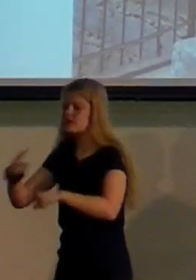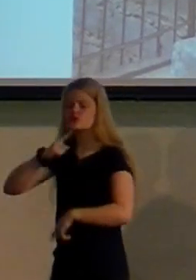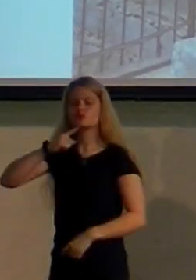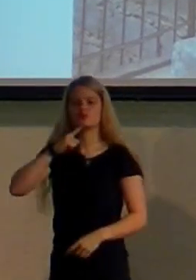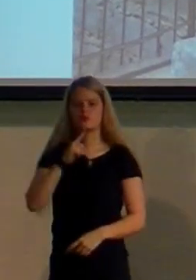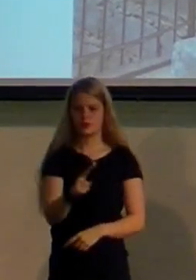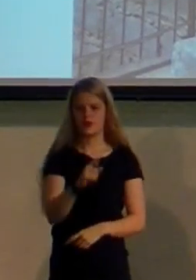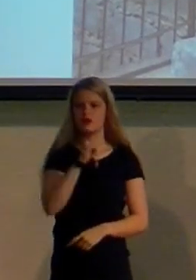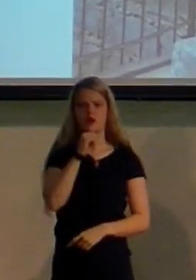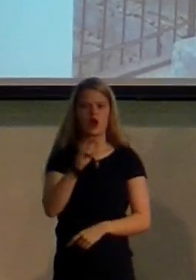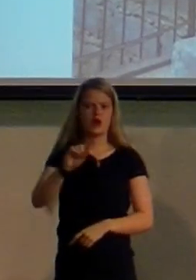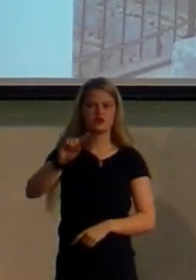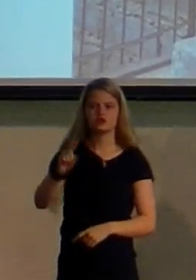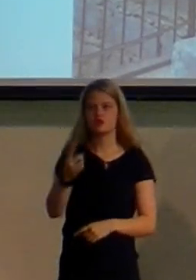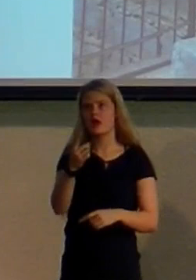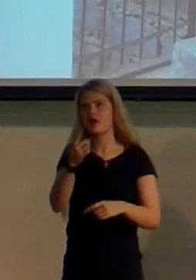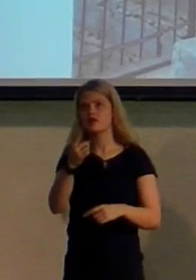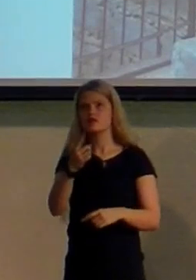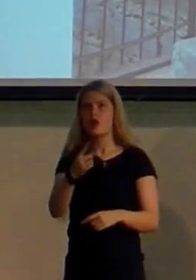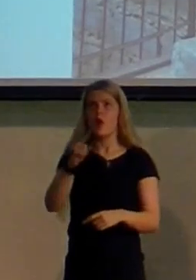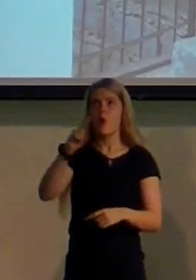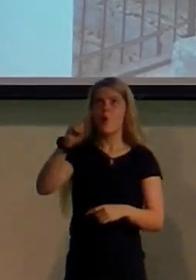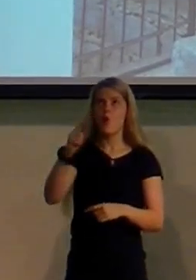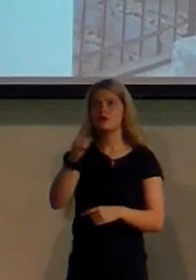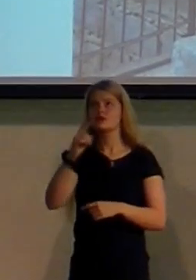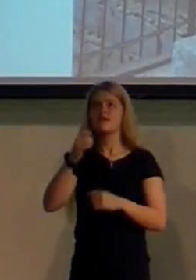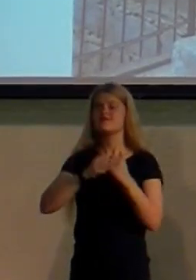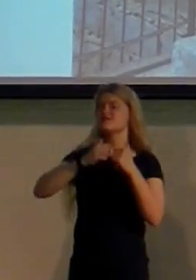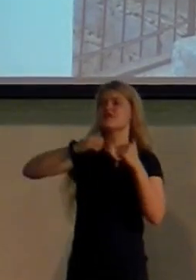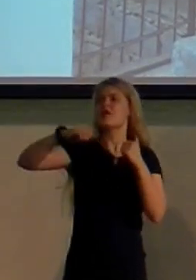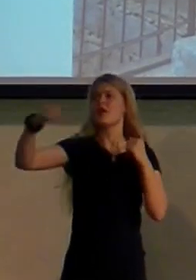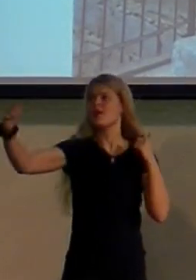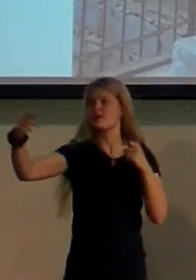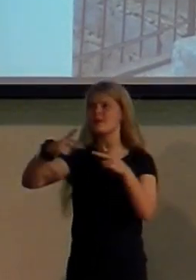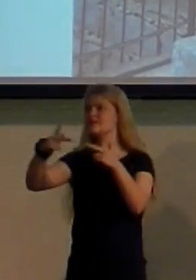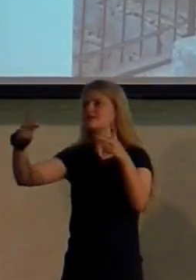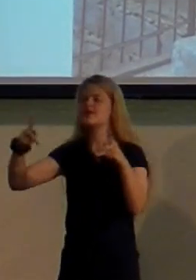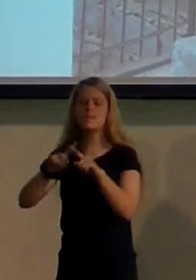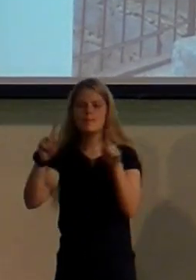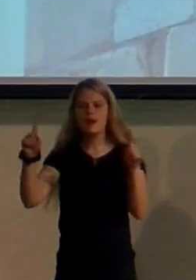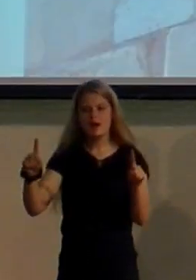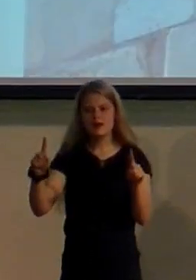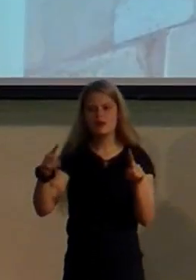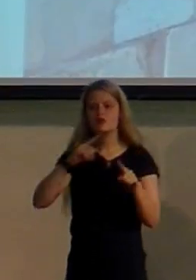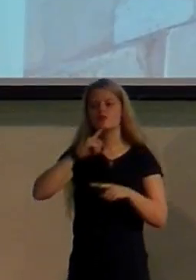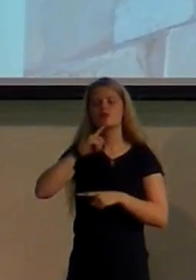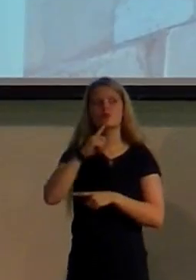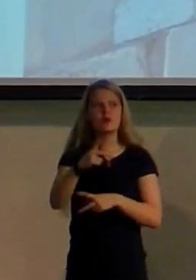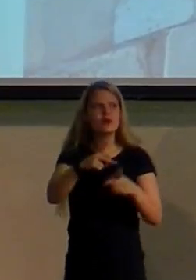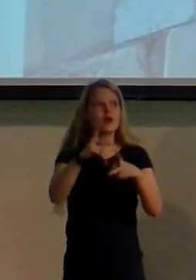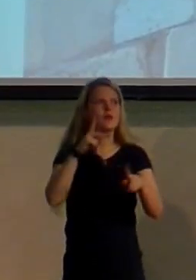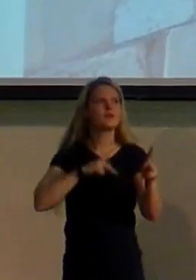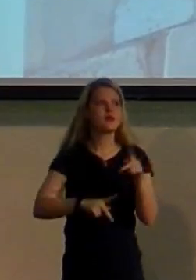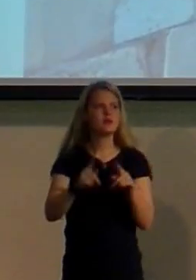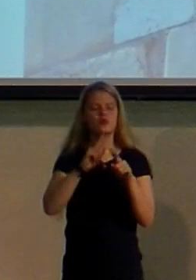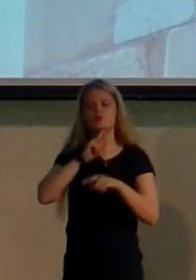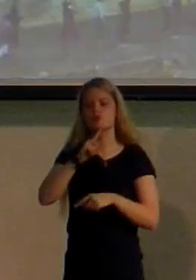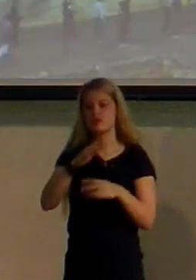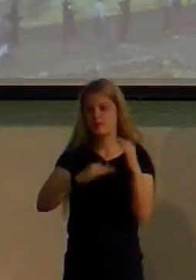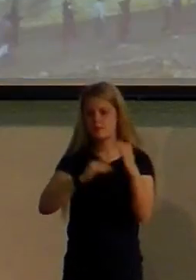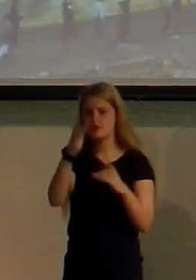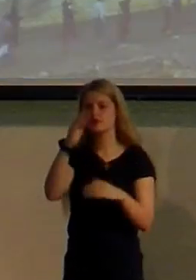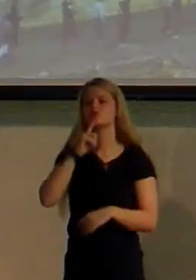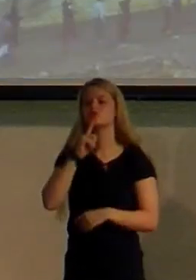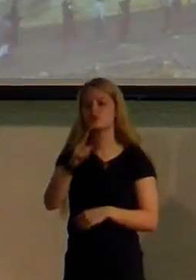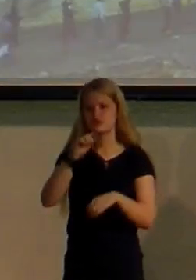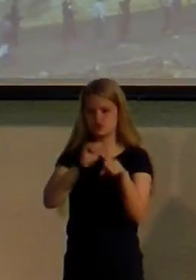just a once upon a time in a faraway place, but real people, real buildings, real stones. Here's the wall of the